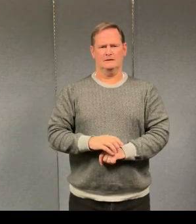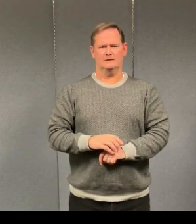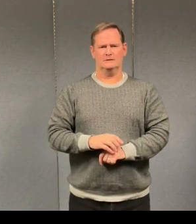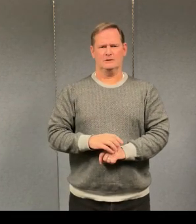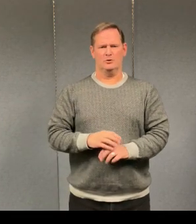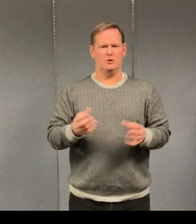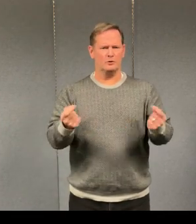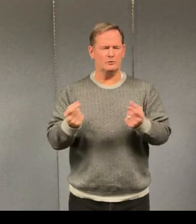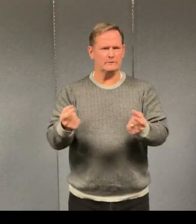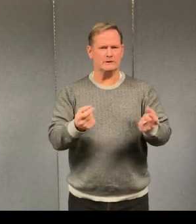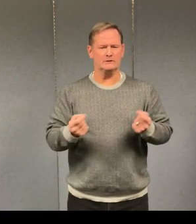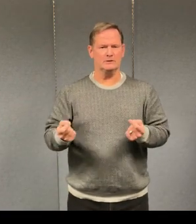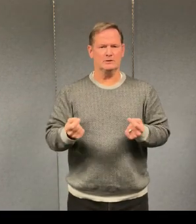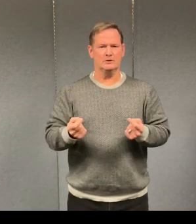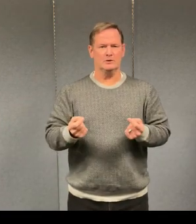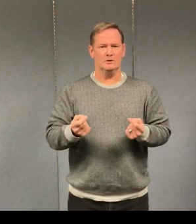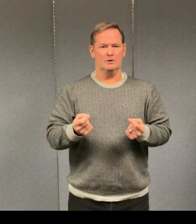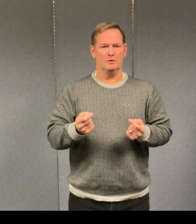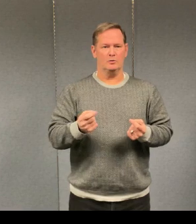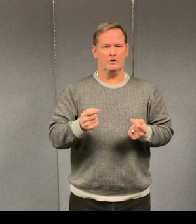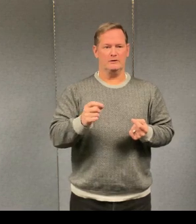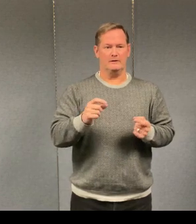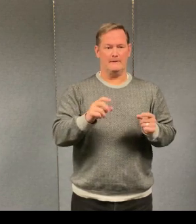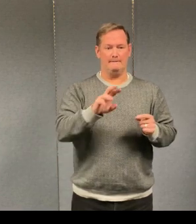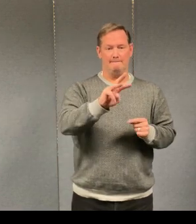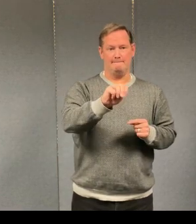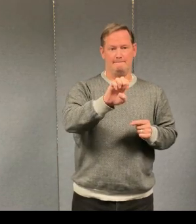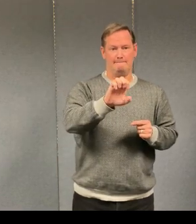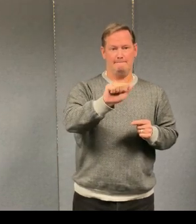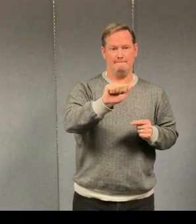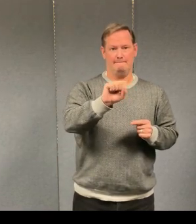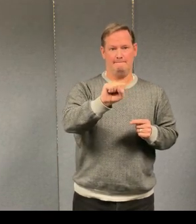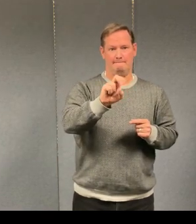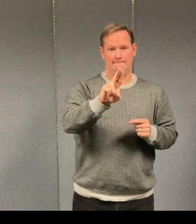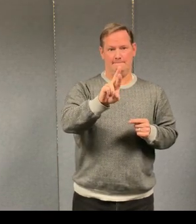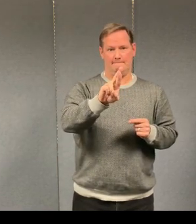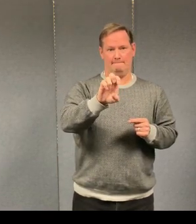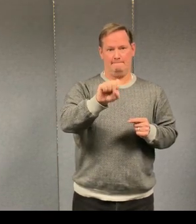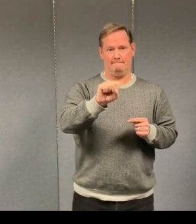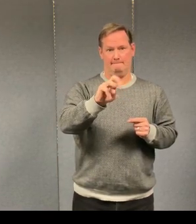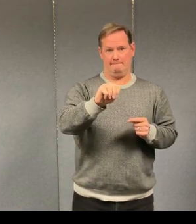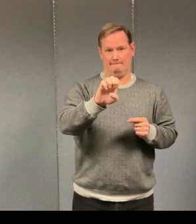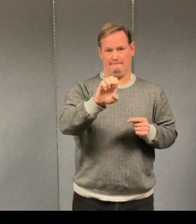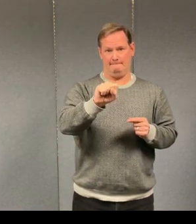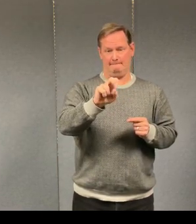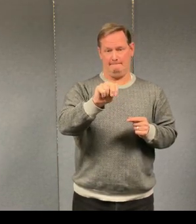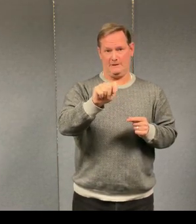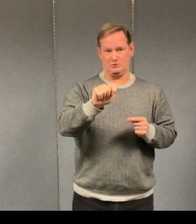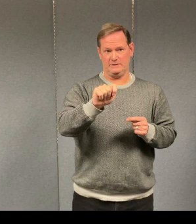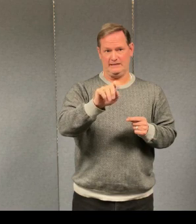measurement in feet? That's right. We have to convert in order to end up with consistent units